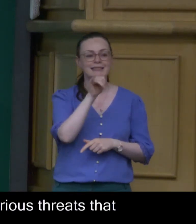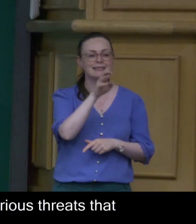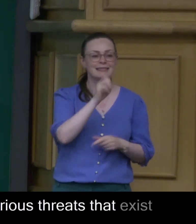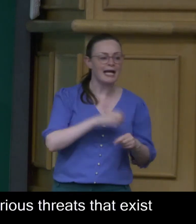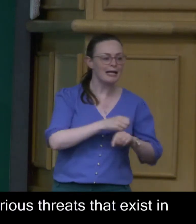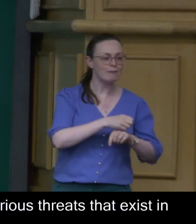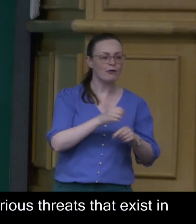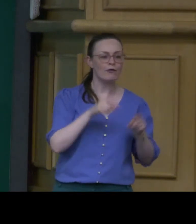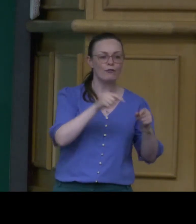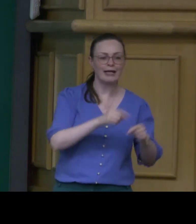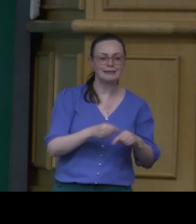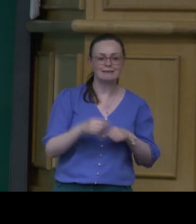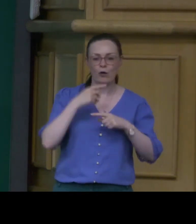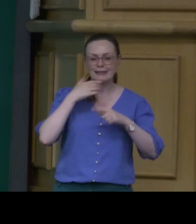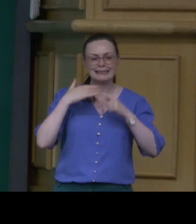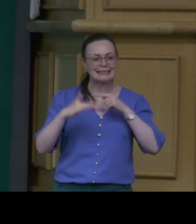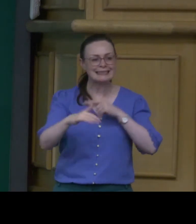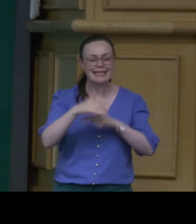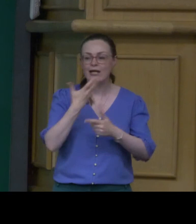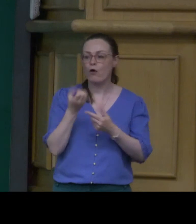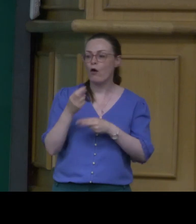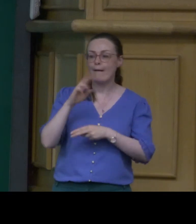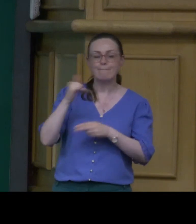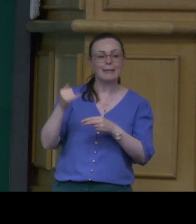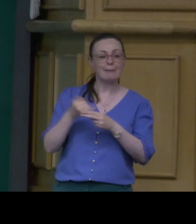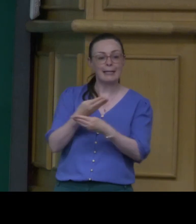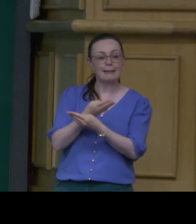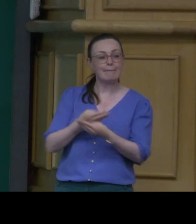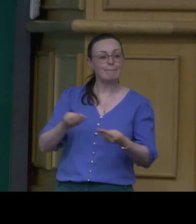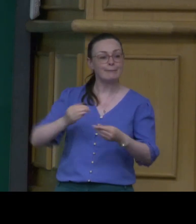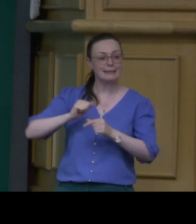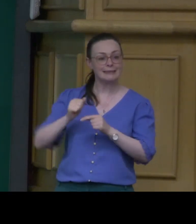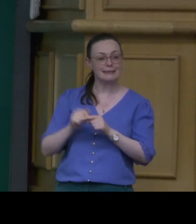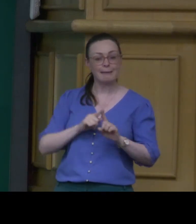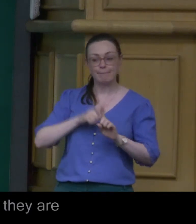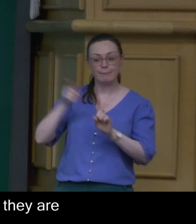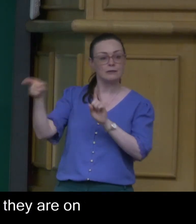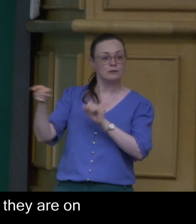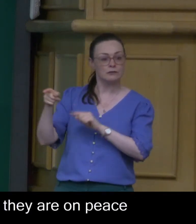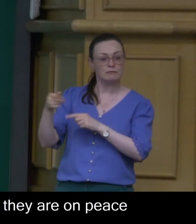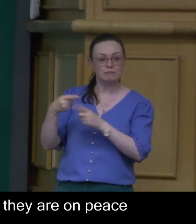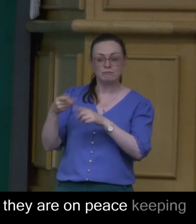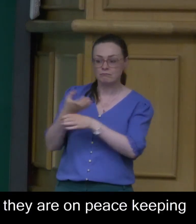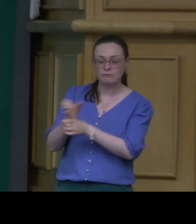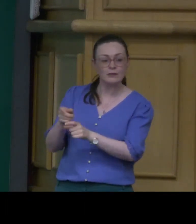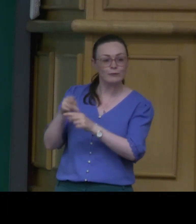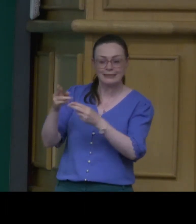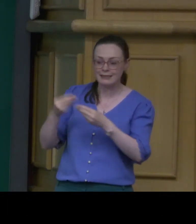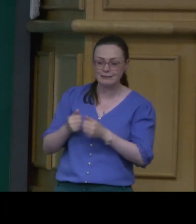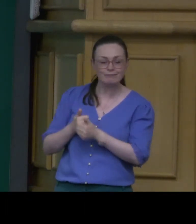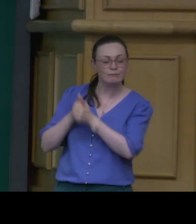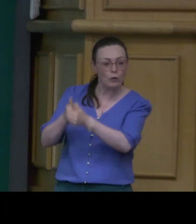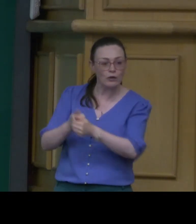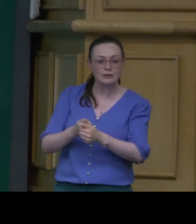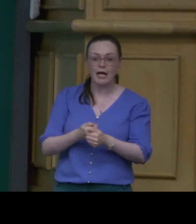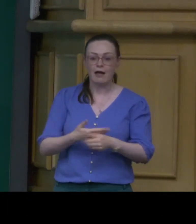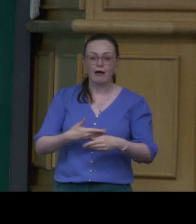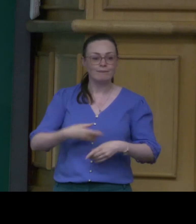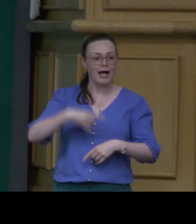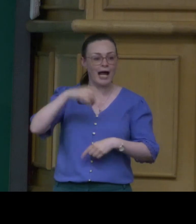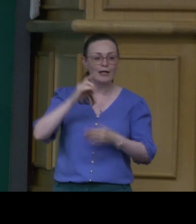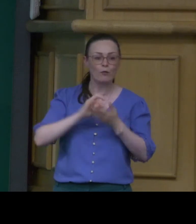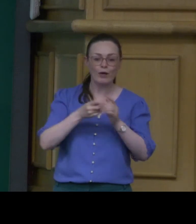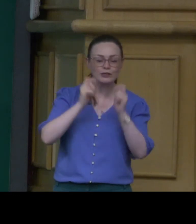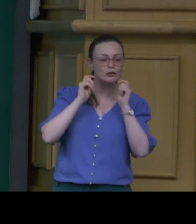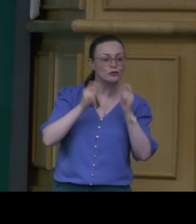at sea, but particularly maybe when they're on peacekeeping missions abroad. We support high-quality training for our